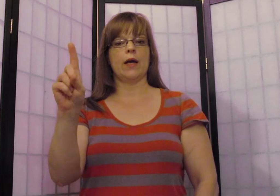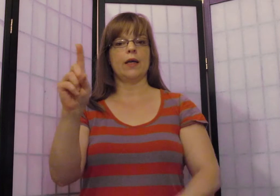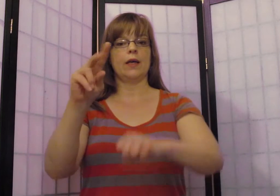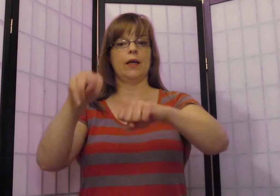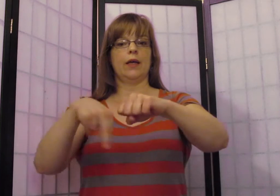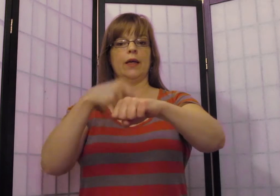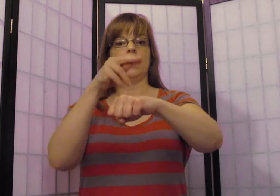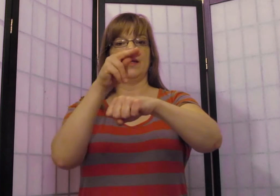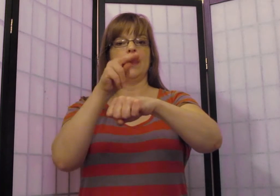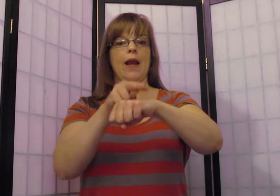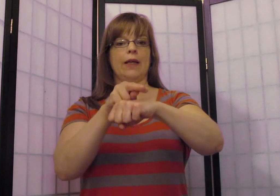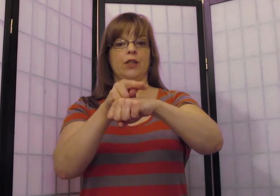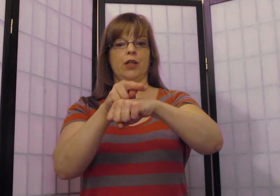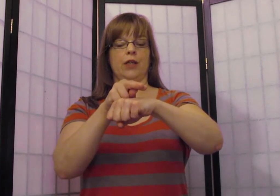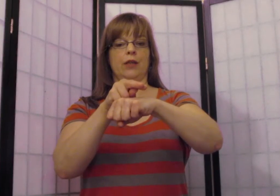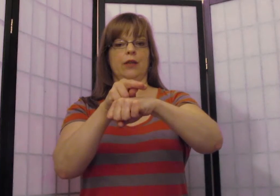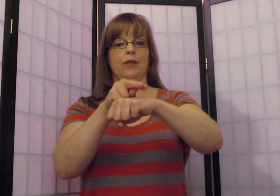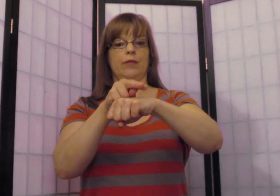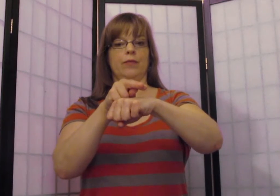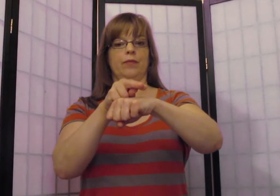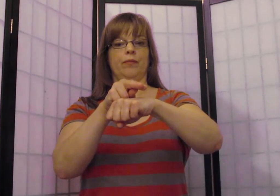one nation.